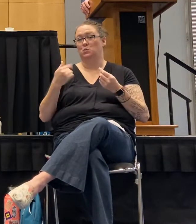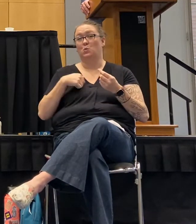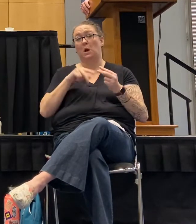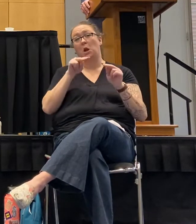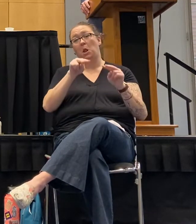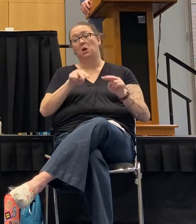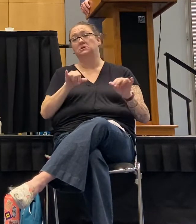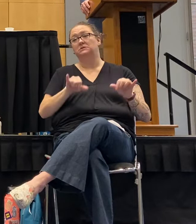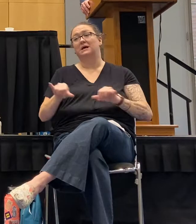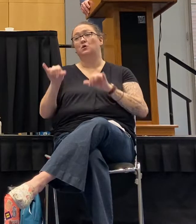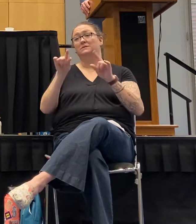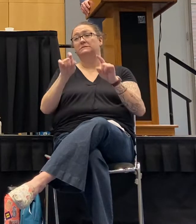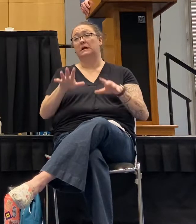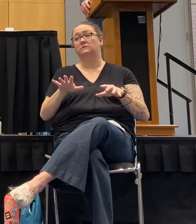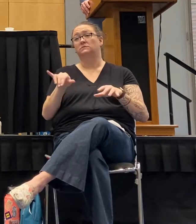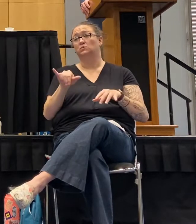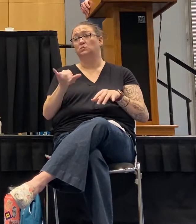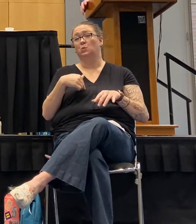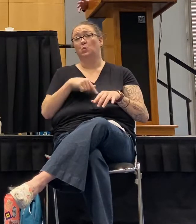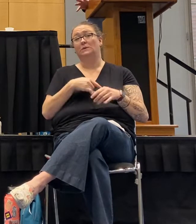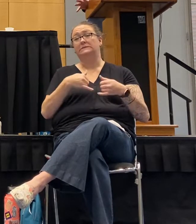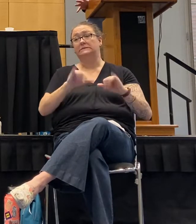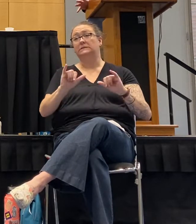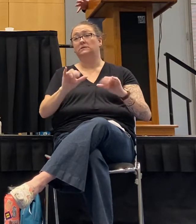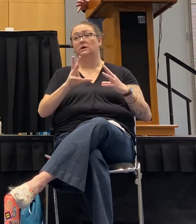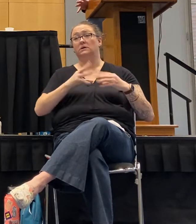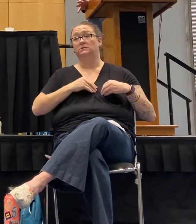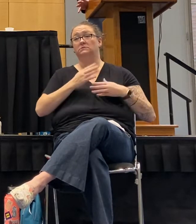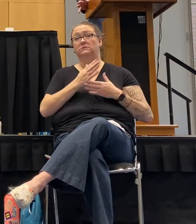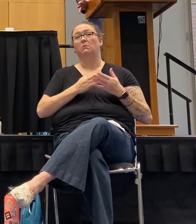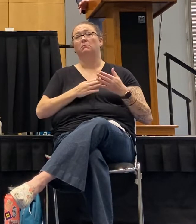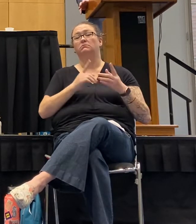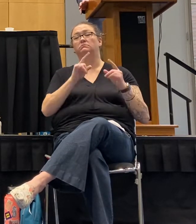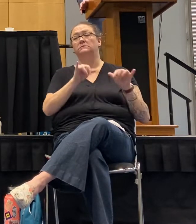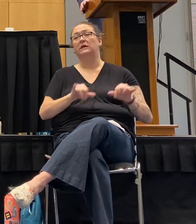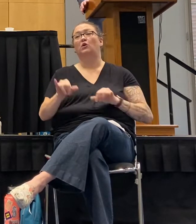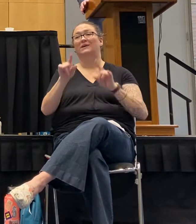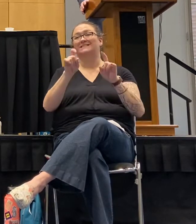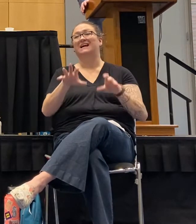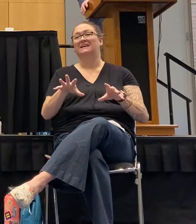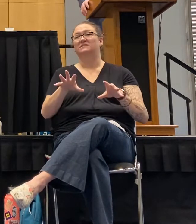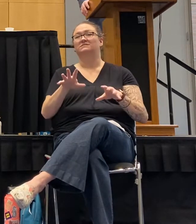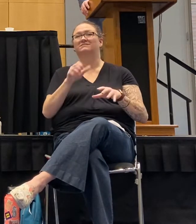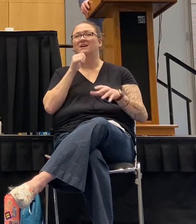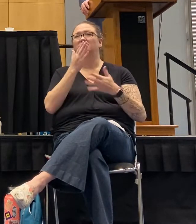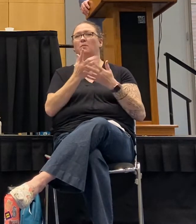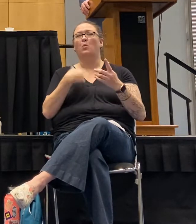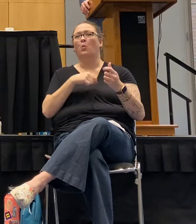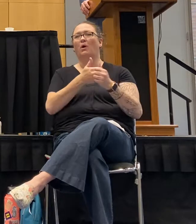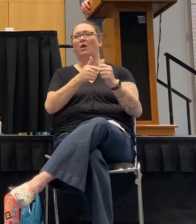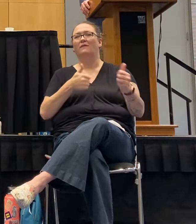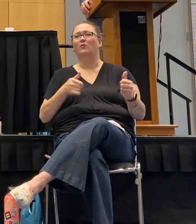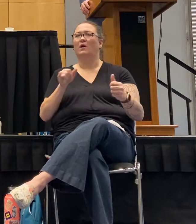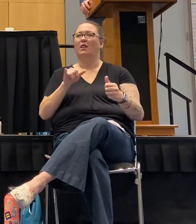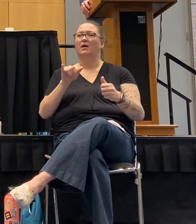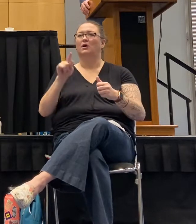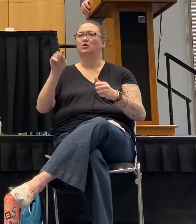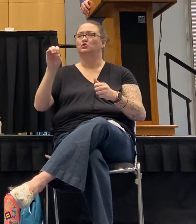standardized tests as well, and that's something that our campus still does accept, and that's not something that we've gone away from. So things like the